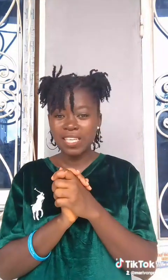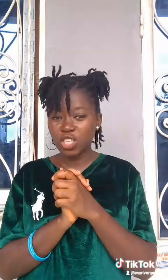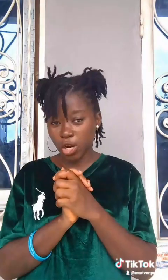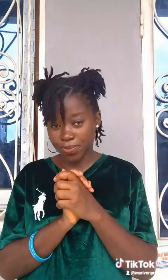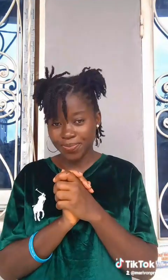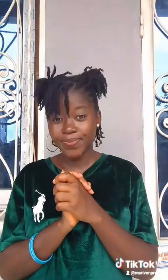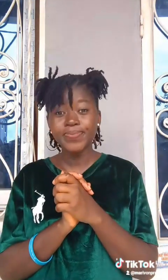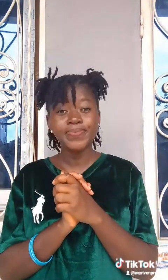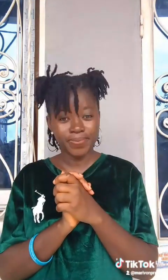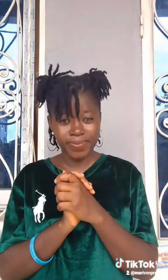immediate checkup.